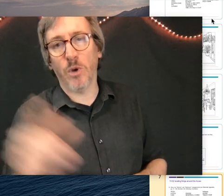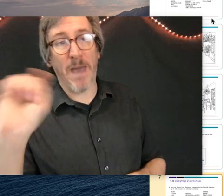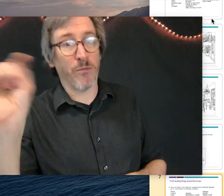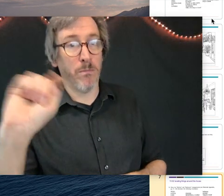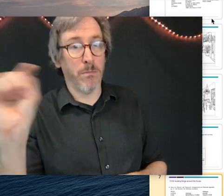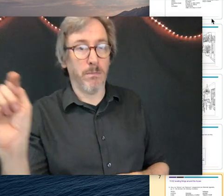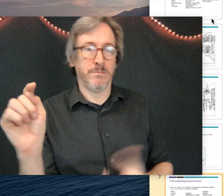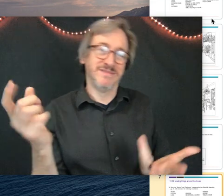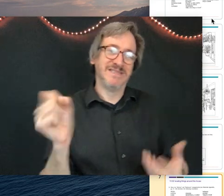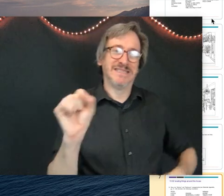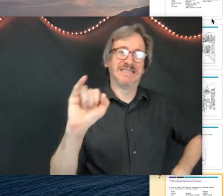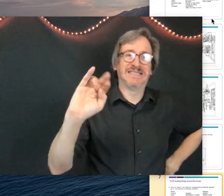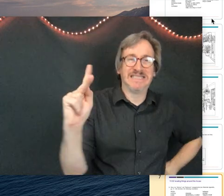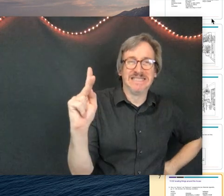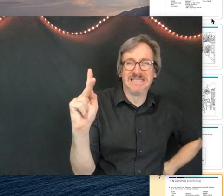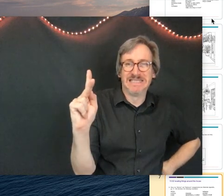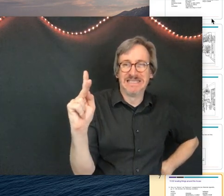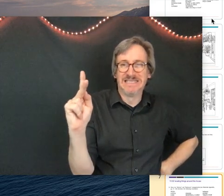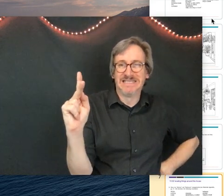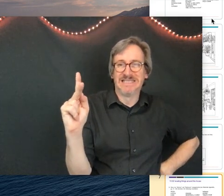So,